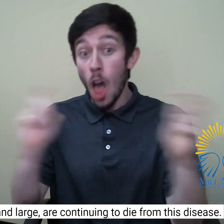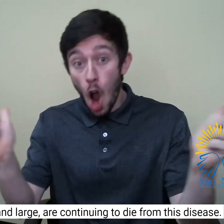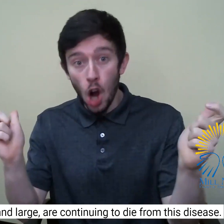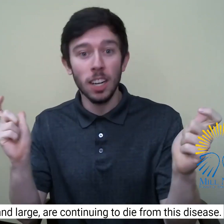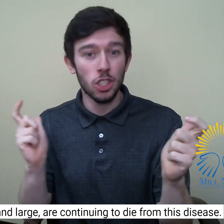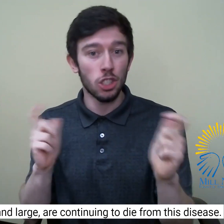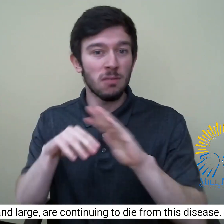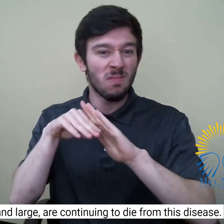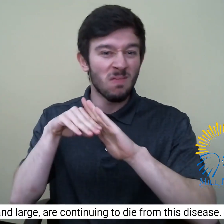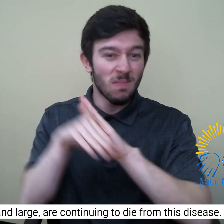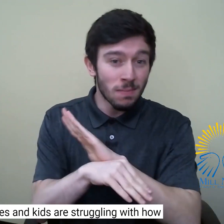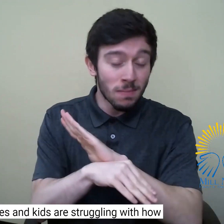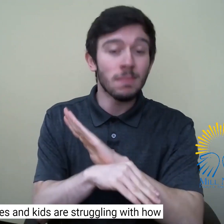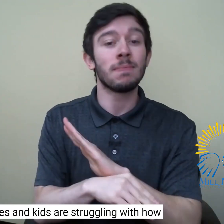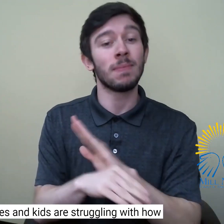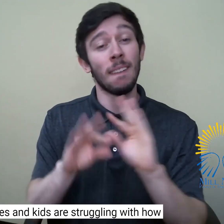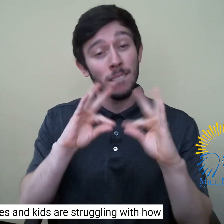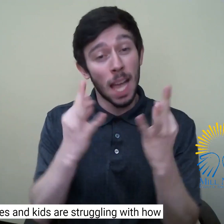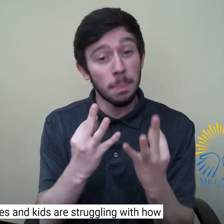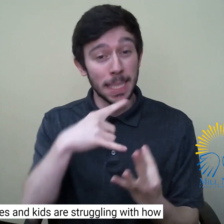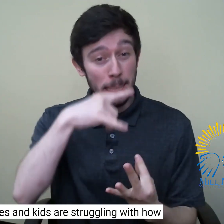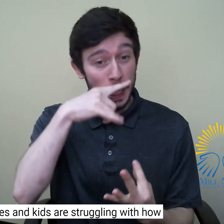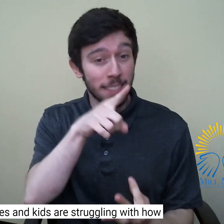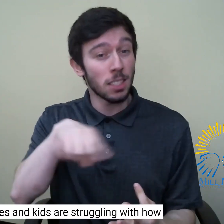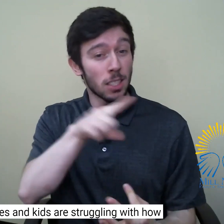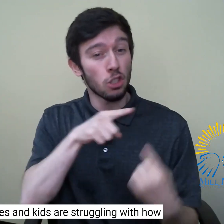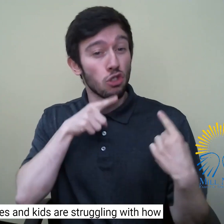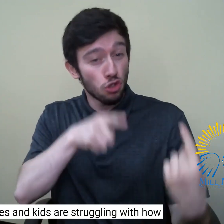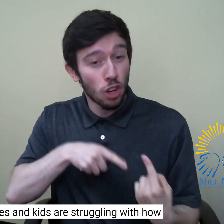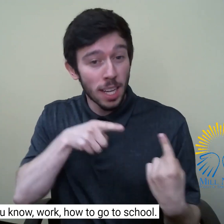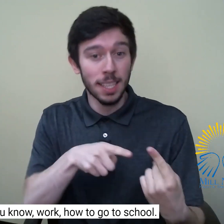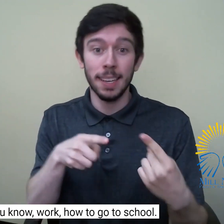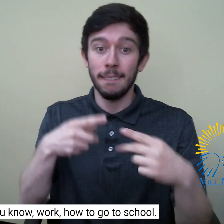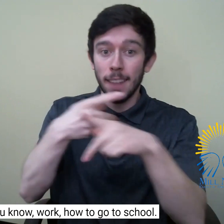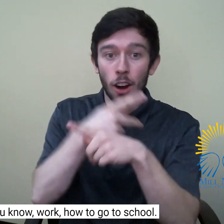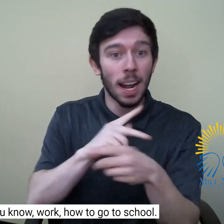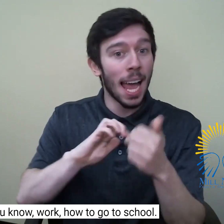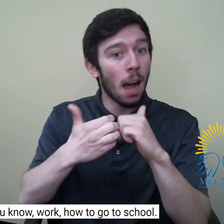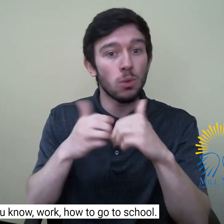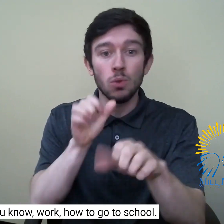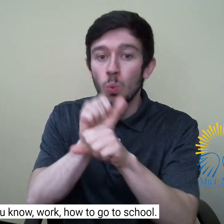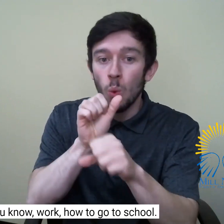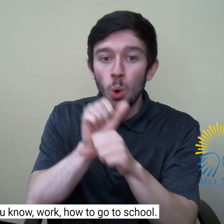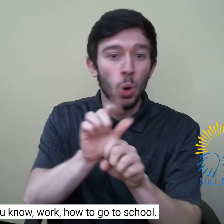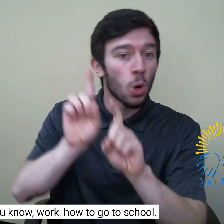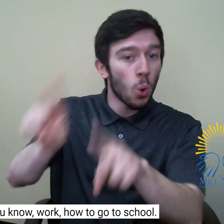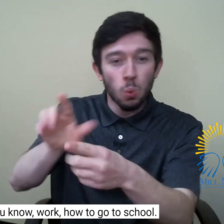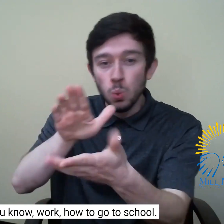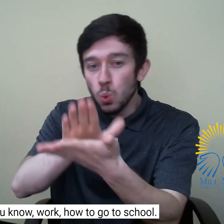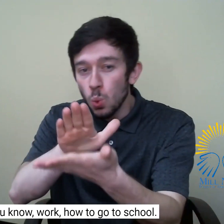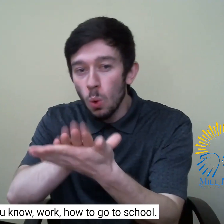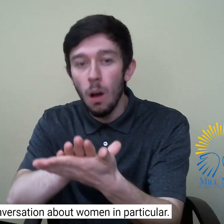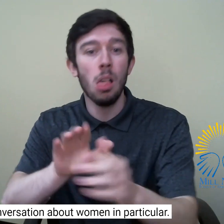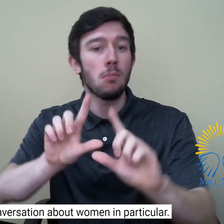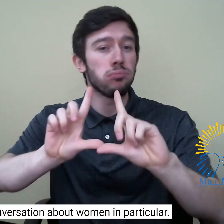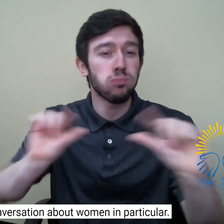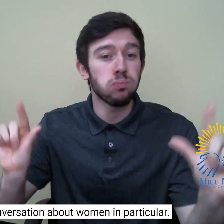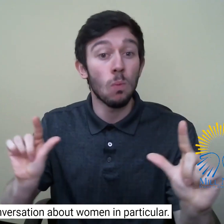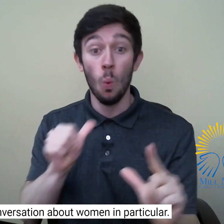from this disease. Families and kids are struggling with how to, work, how to go to school. This conversation about